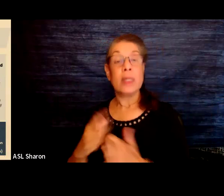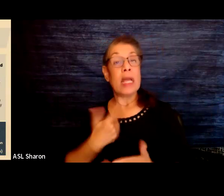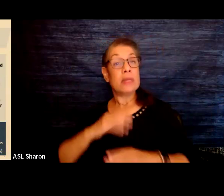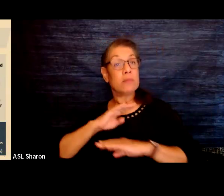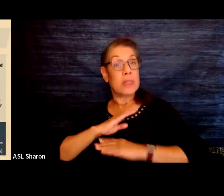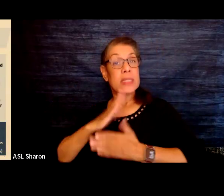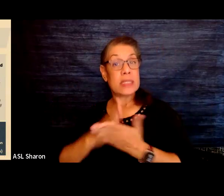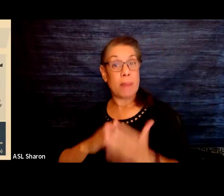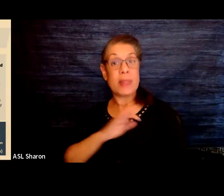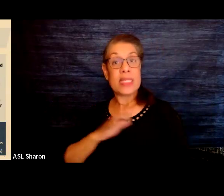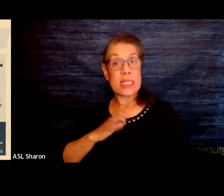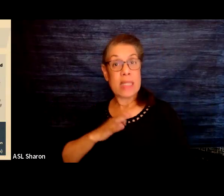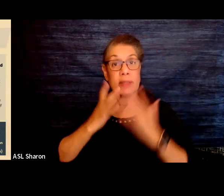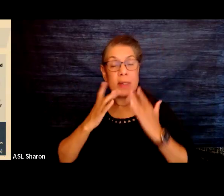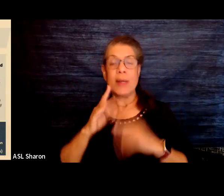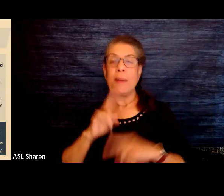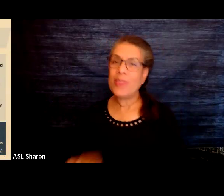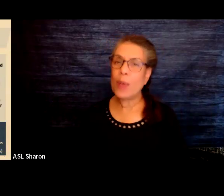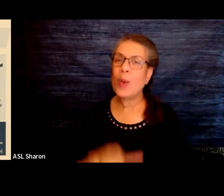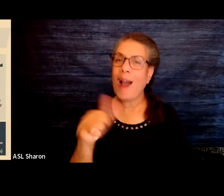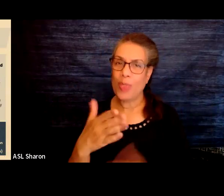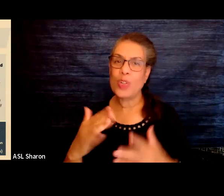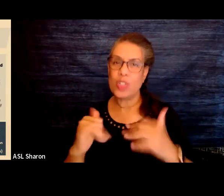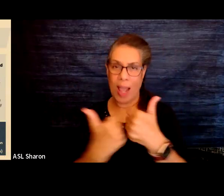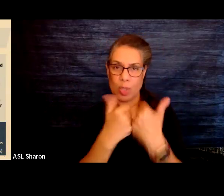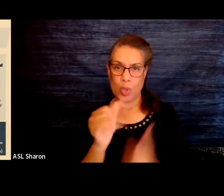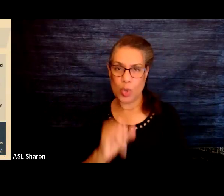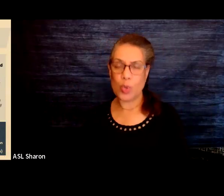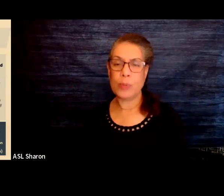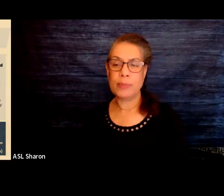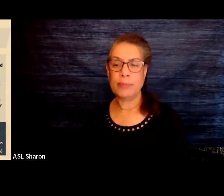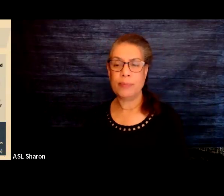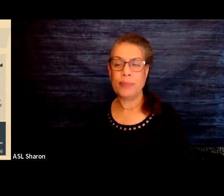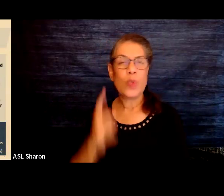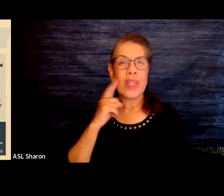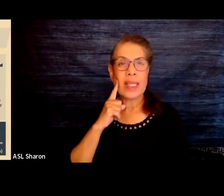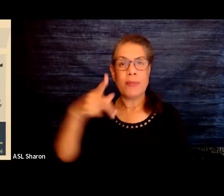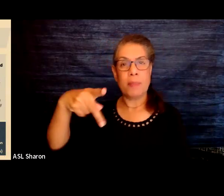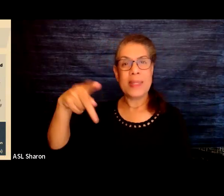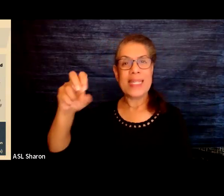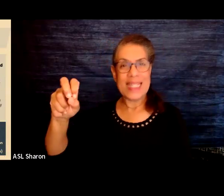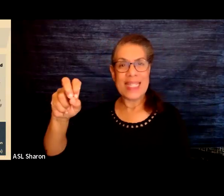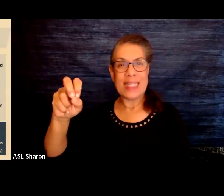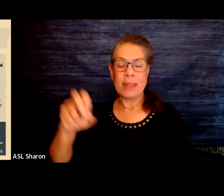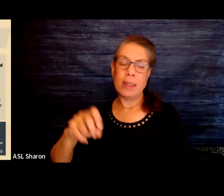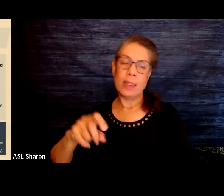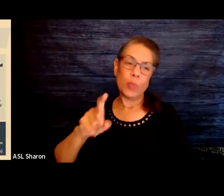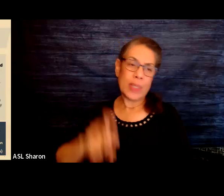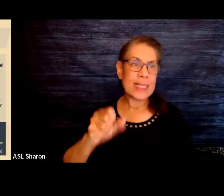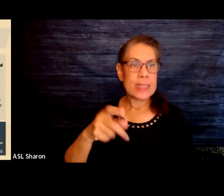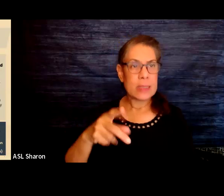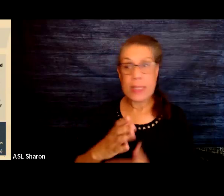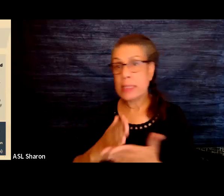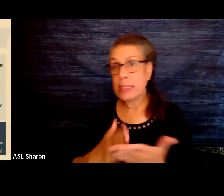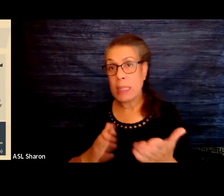staffing issues, there are other impediments to some of these electives, right? You think about PE, some of that has to do with space, right? Not all of our schools have gyms